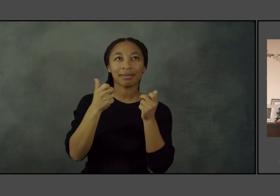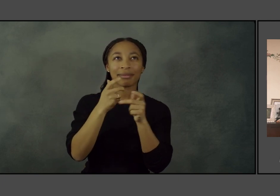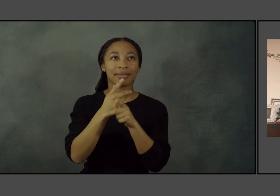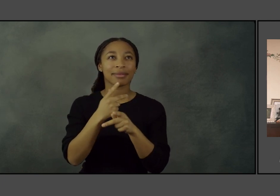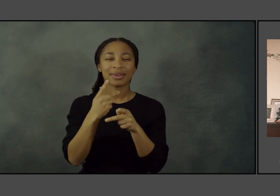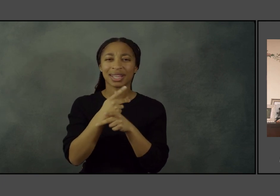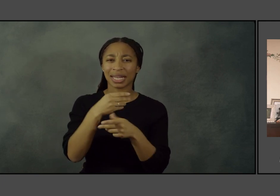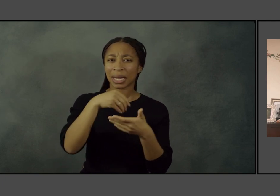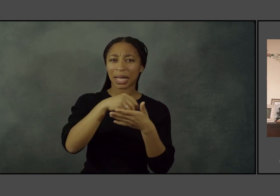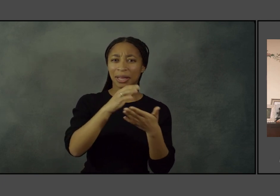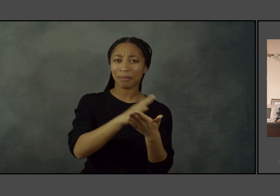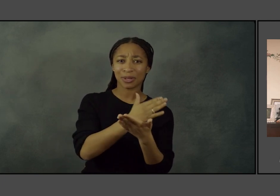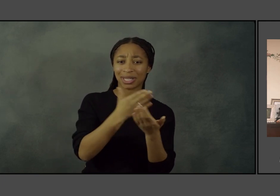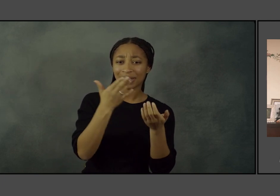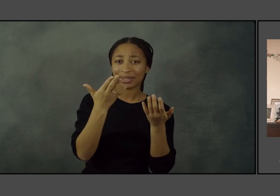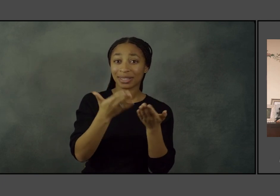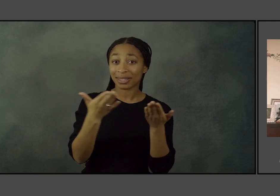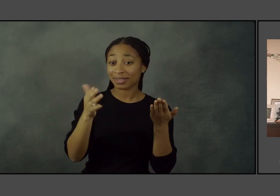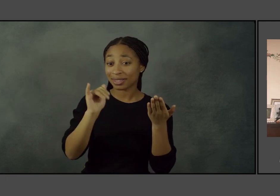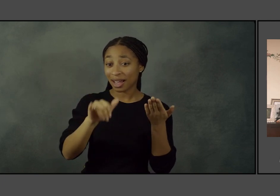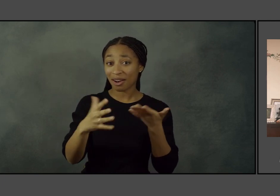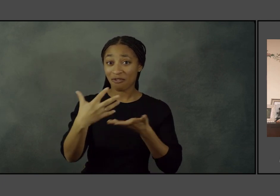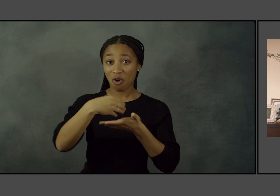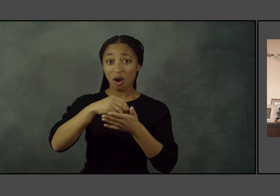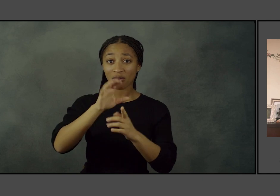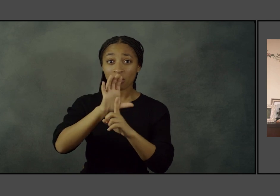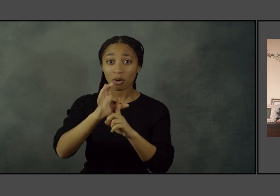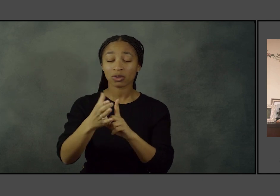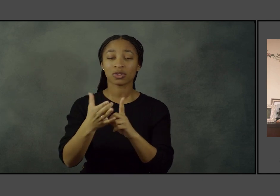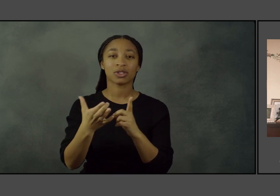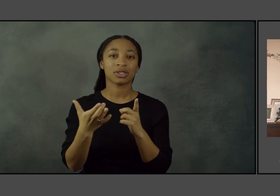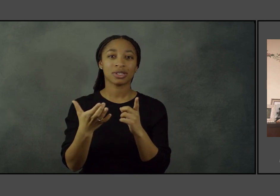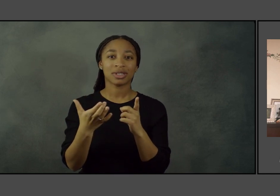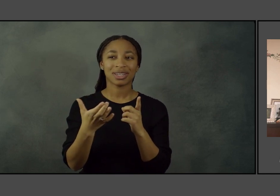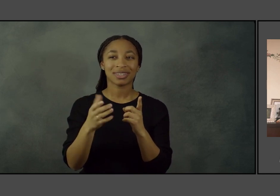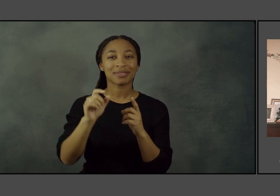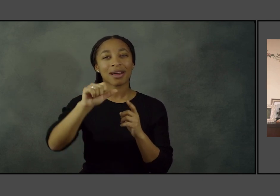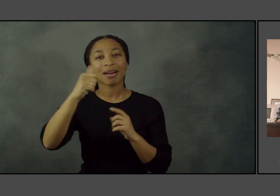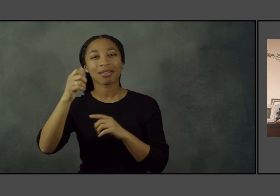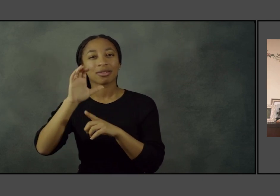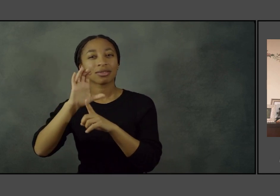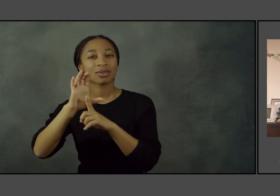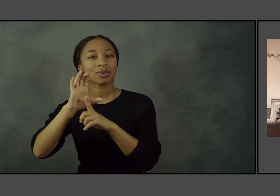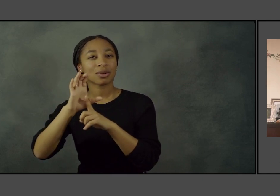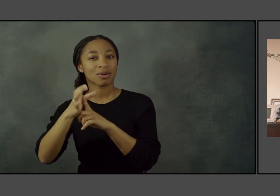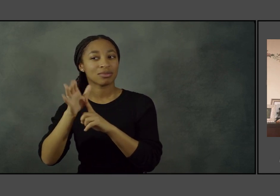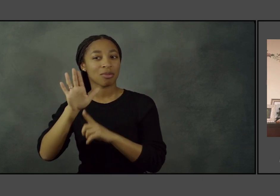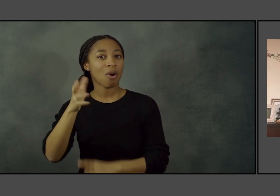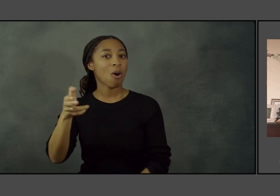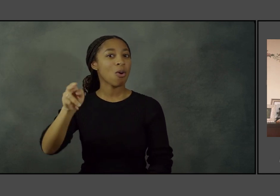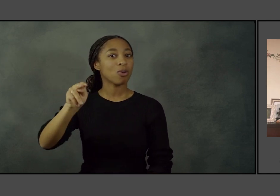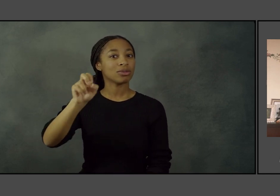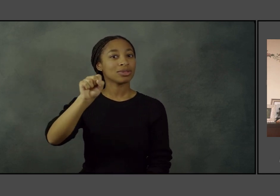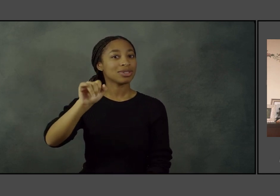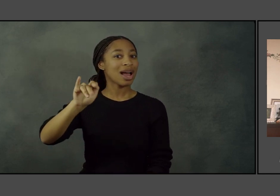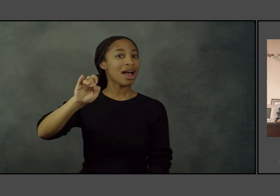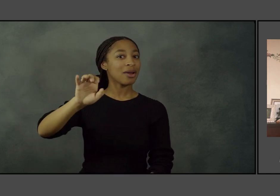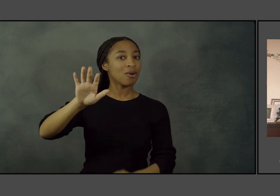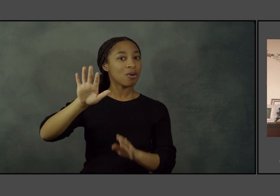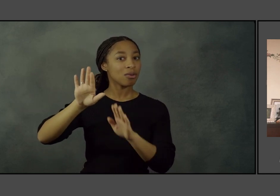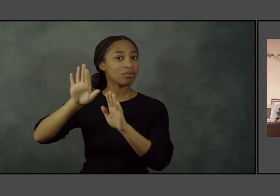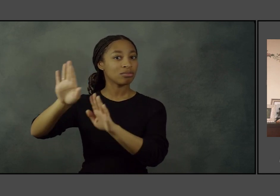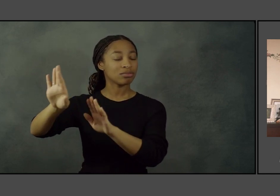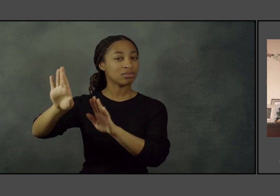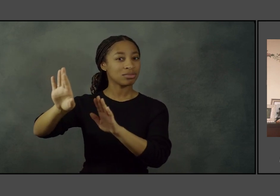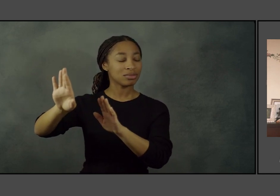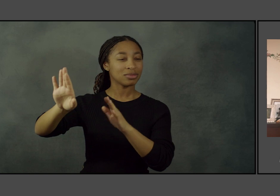cultural. That in other cultures, I think they do it in their own way, but it is